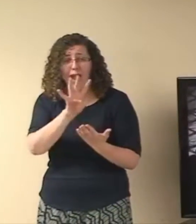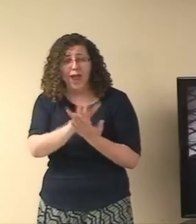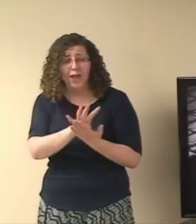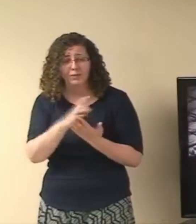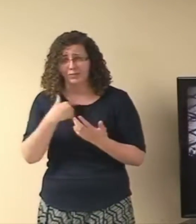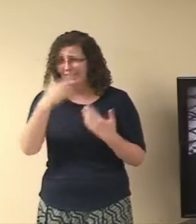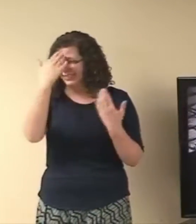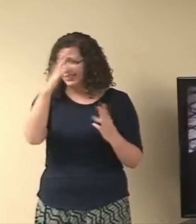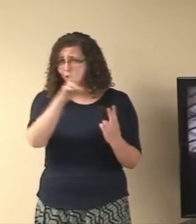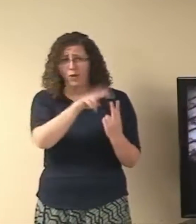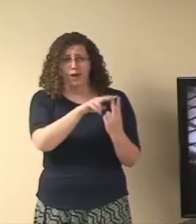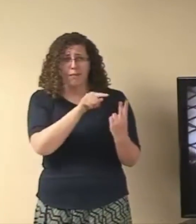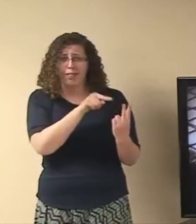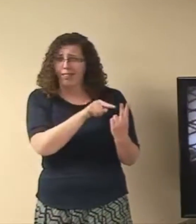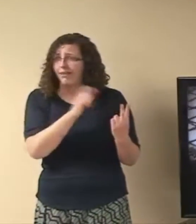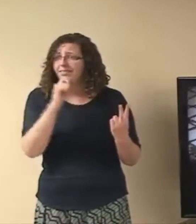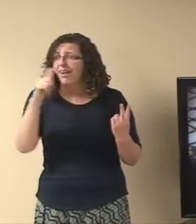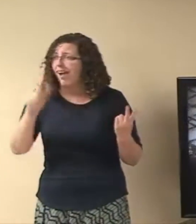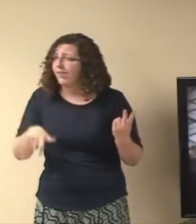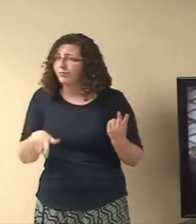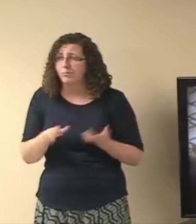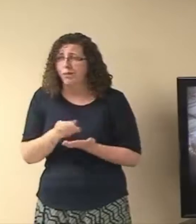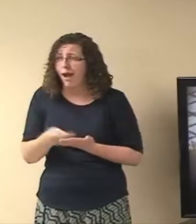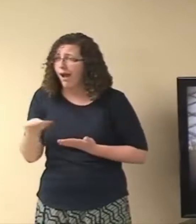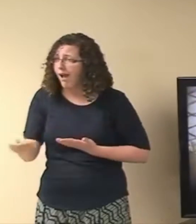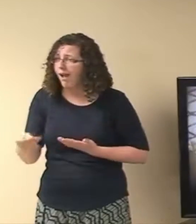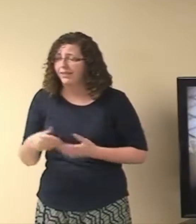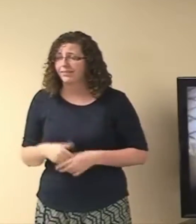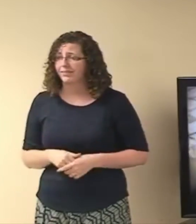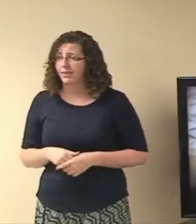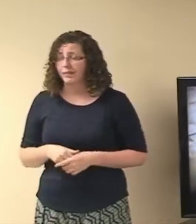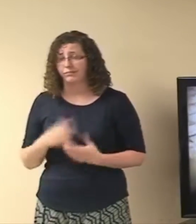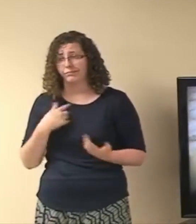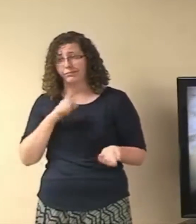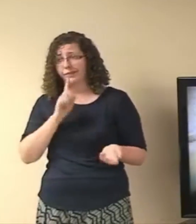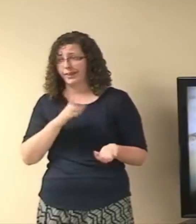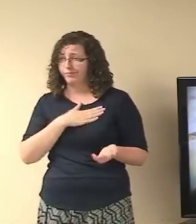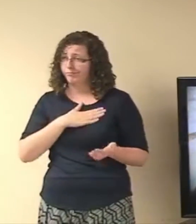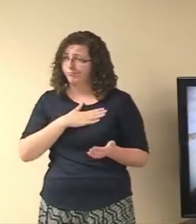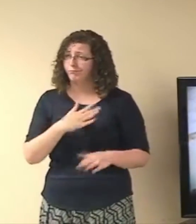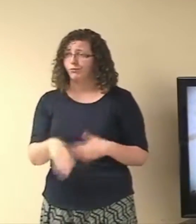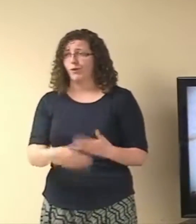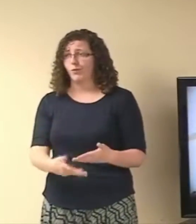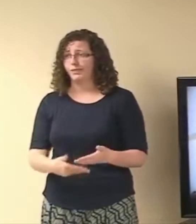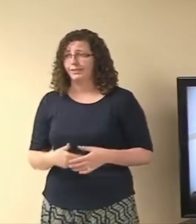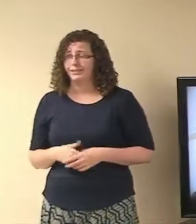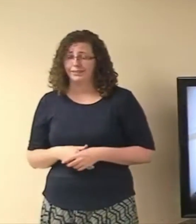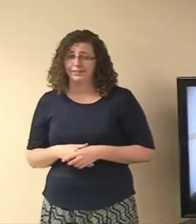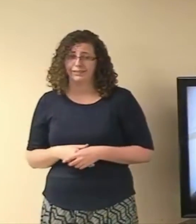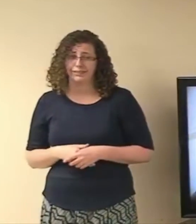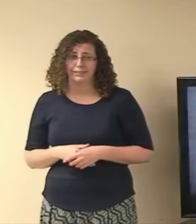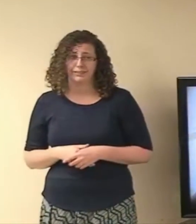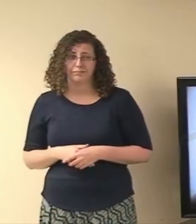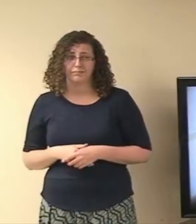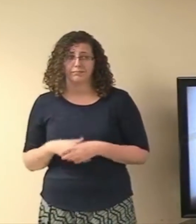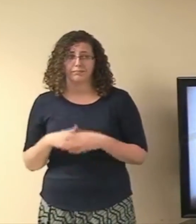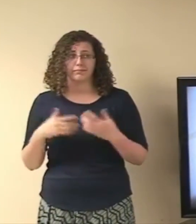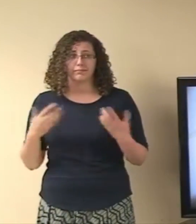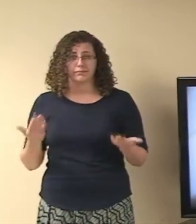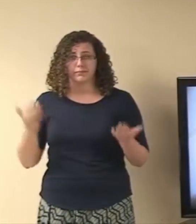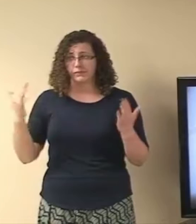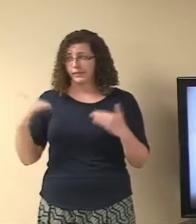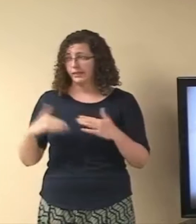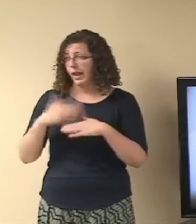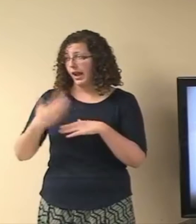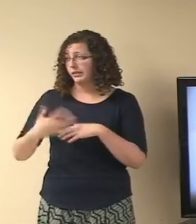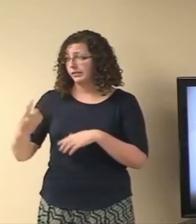know these people. They didn't have to do that. I mean, really, that's pretty generous. Well, the next day,